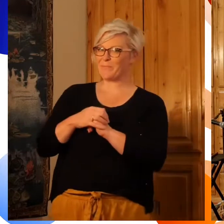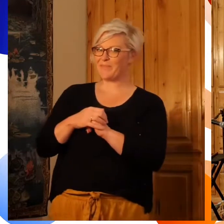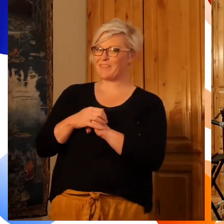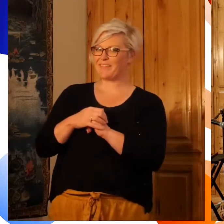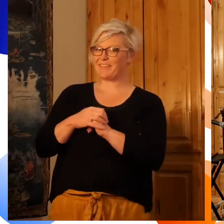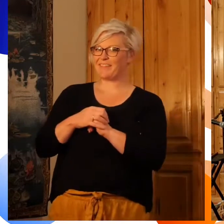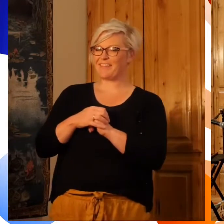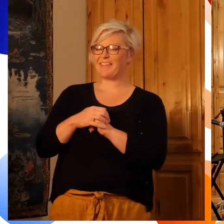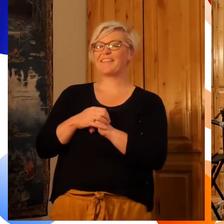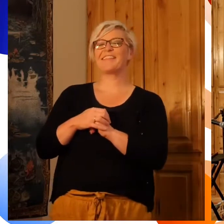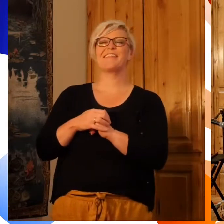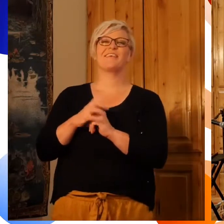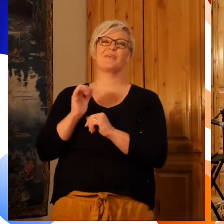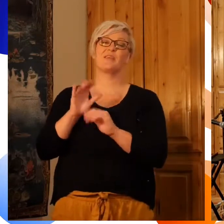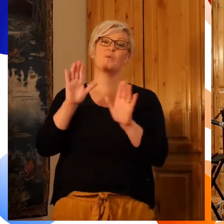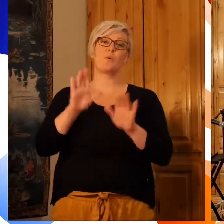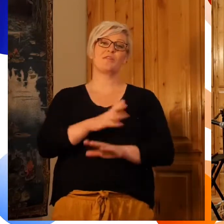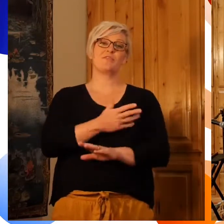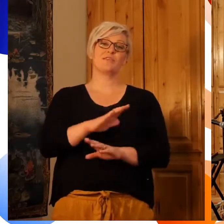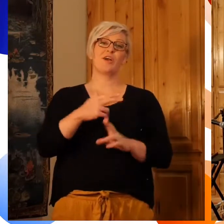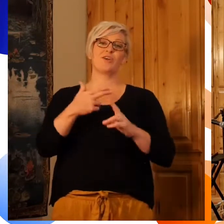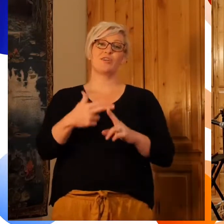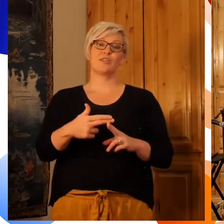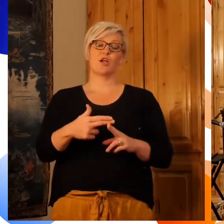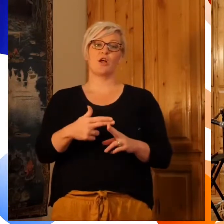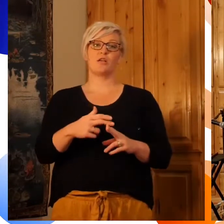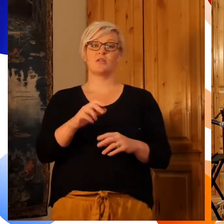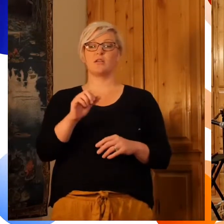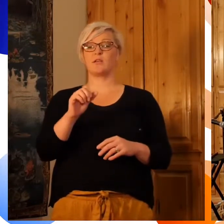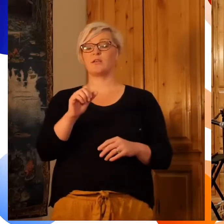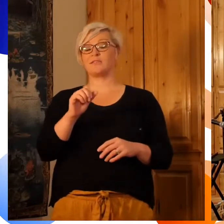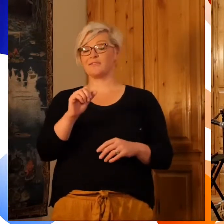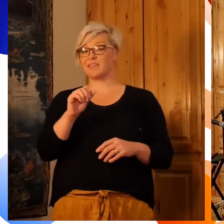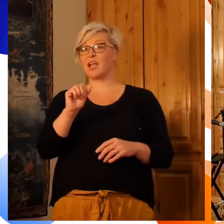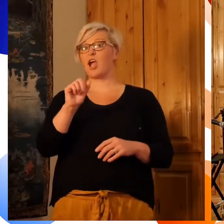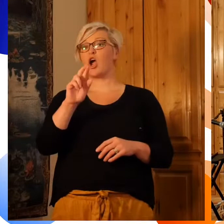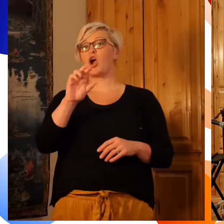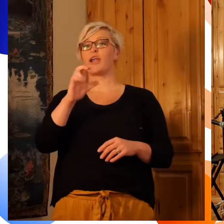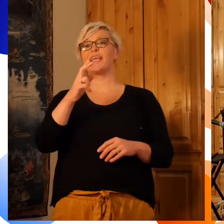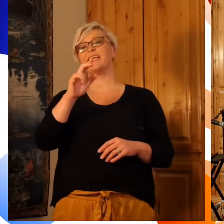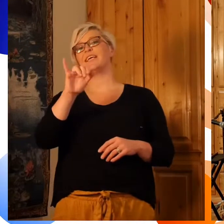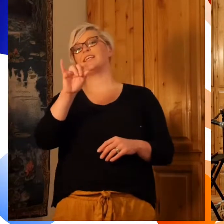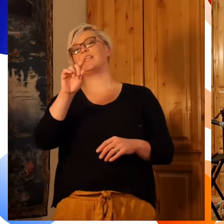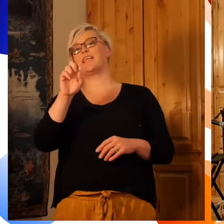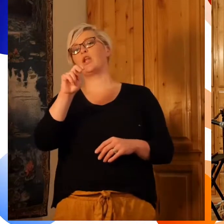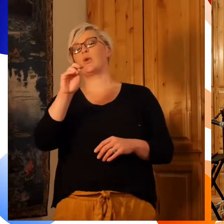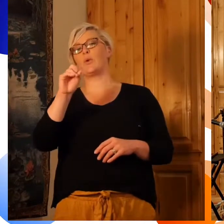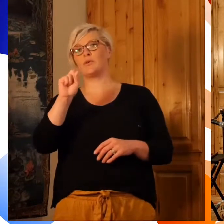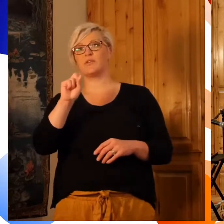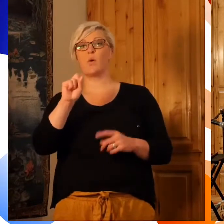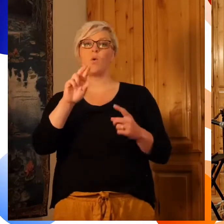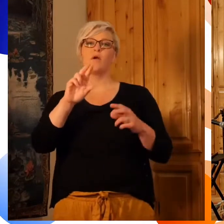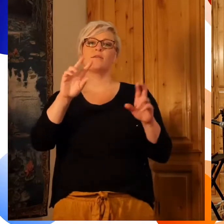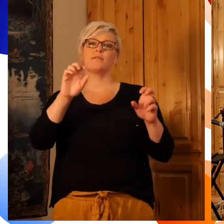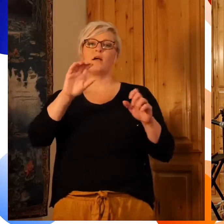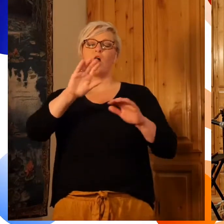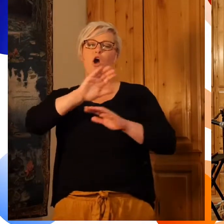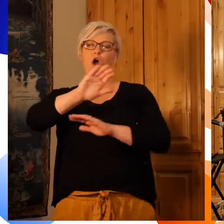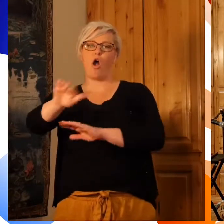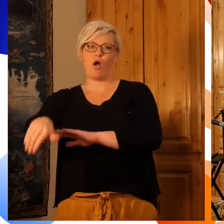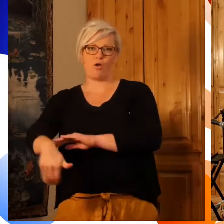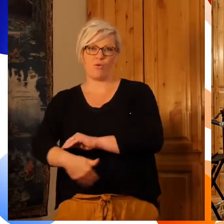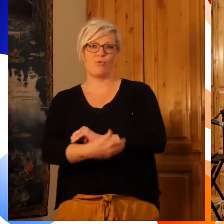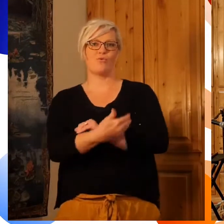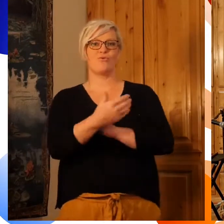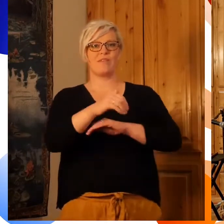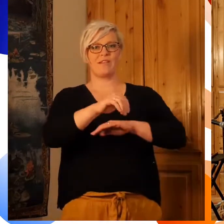this wonderful tune is called Ar Hyd y Nos. You may recognize it as a Christmas tune all through the night, but it was first a lullaby.